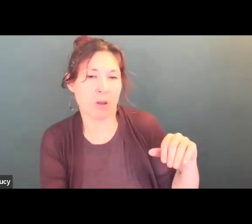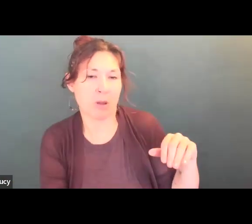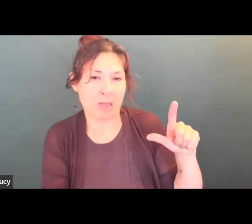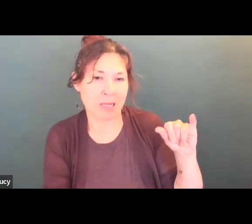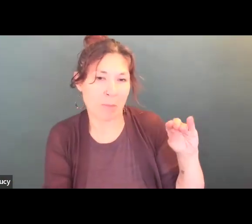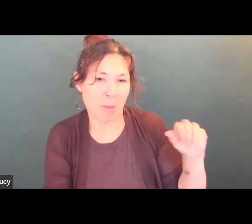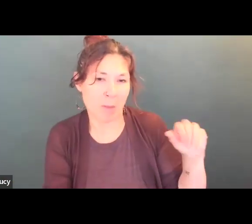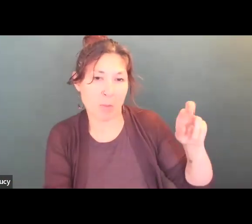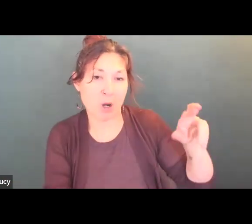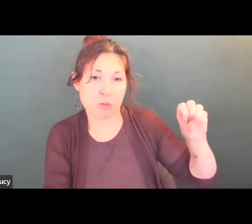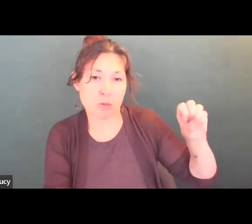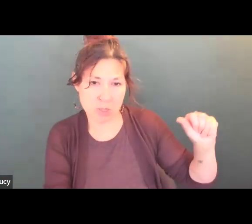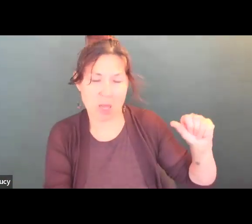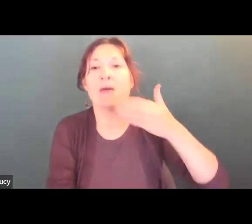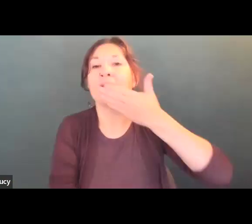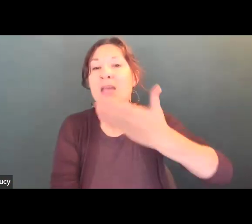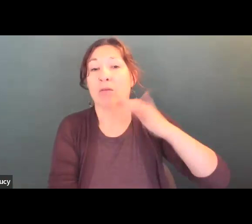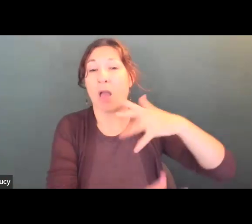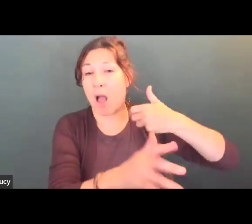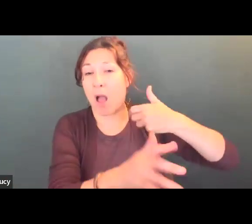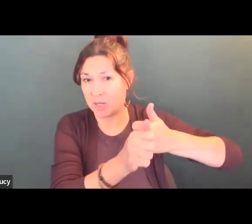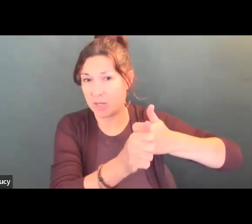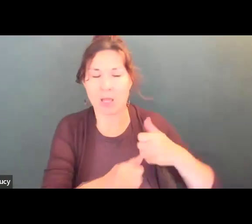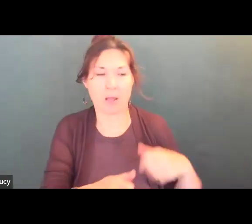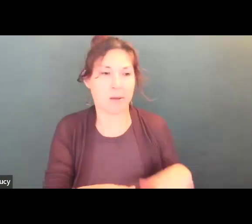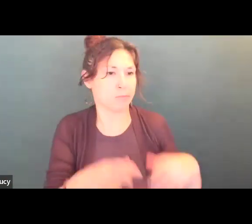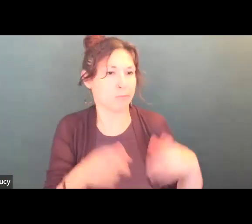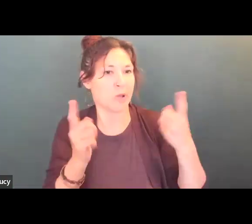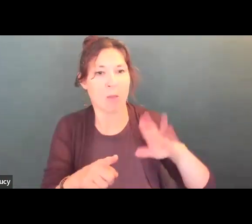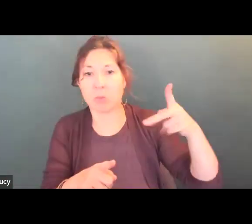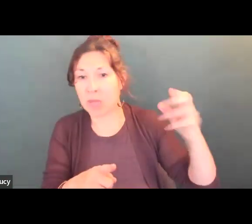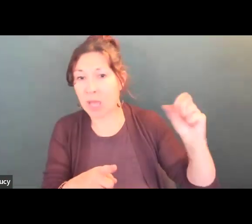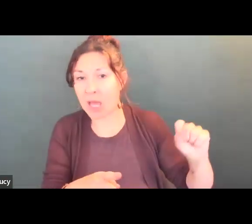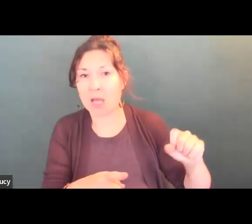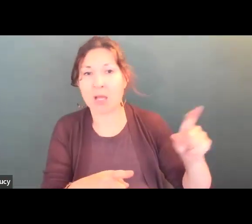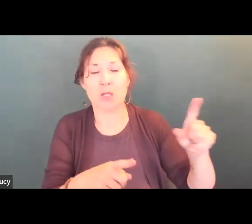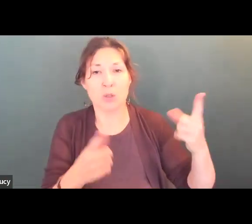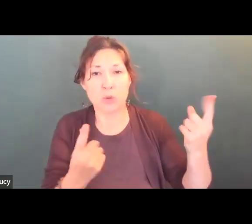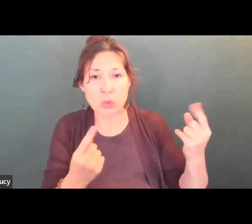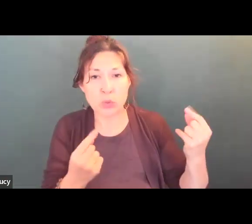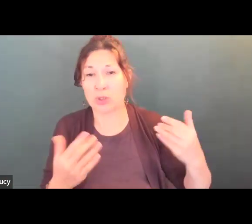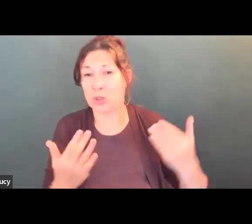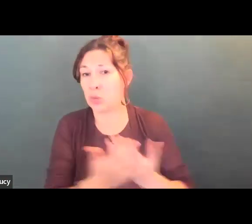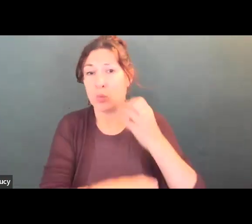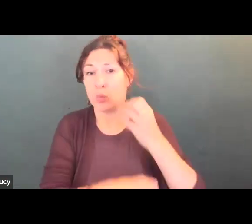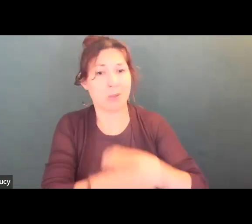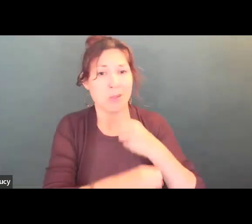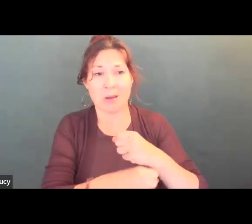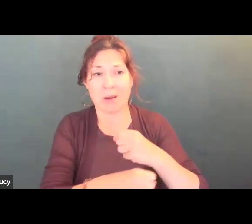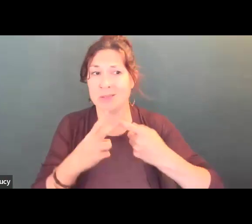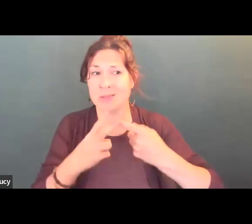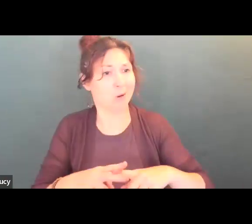update and all the work that the district's been doing on starting a new school year. A lot of